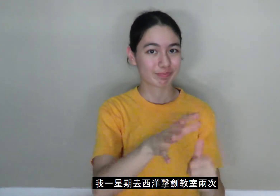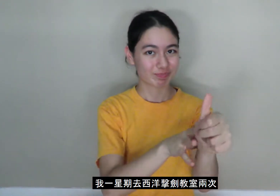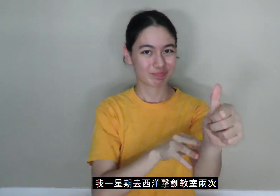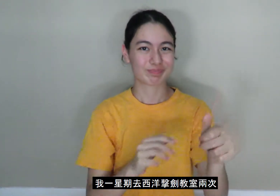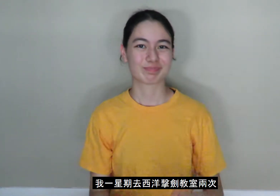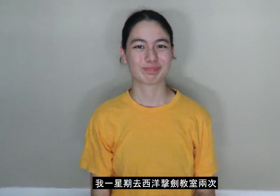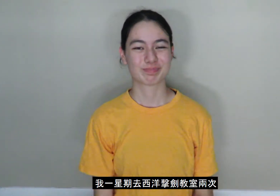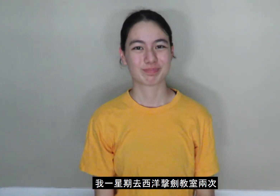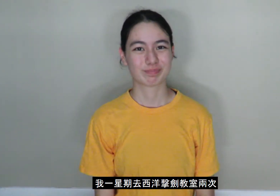week.